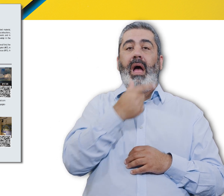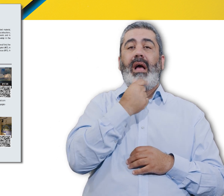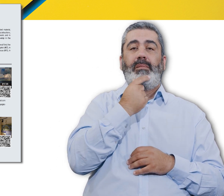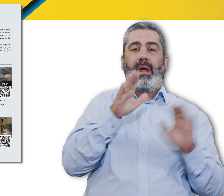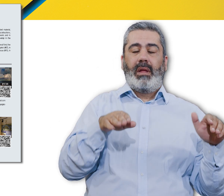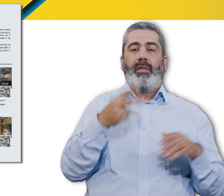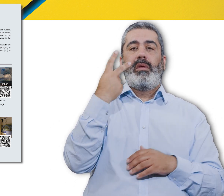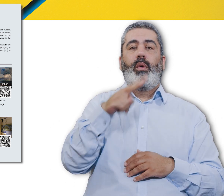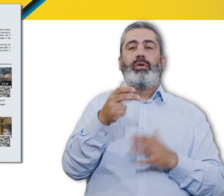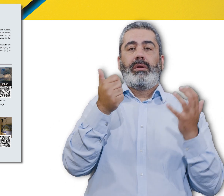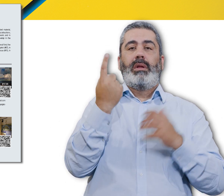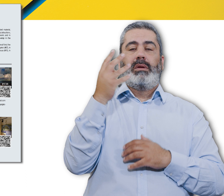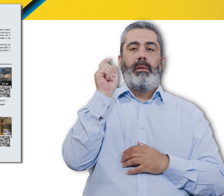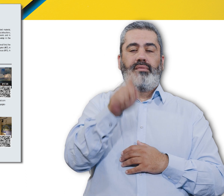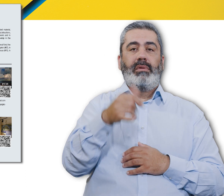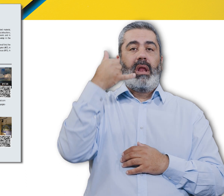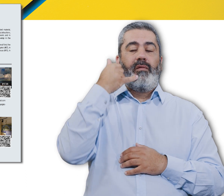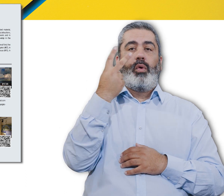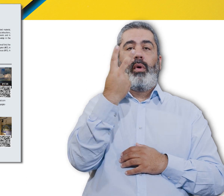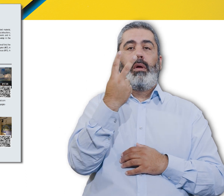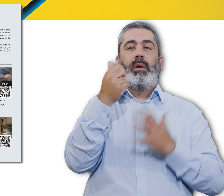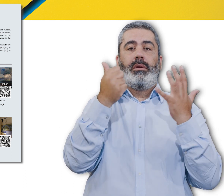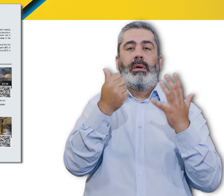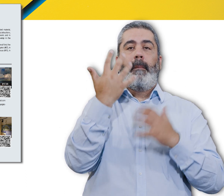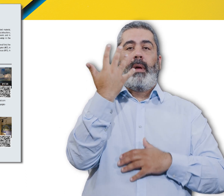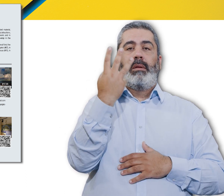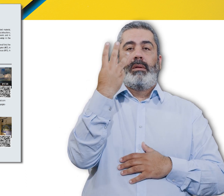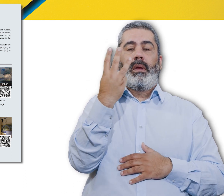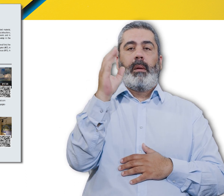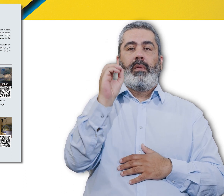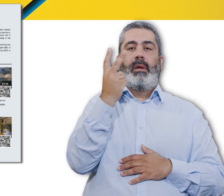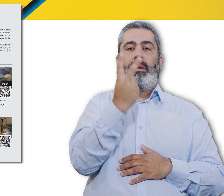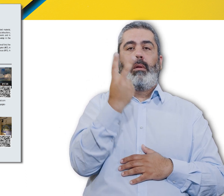kpasprag@otenet.gr. Address 161 Asfaka Visakoria Provincial